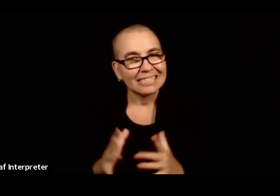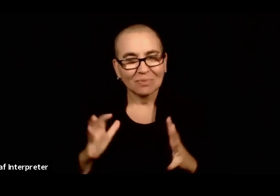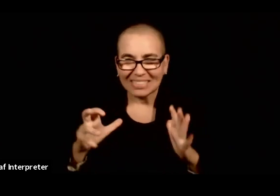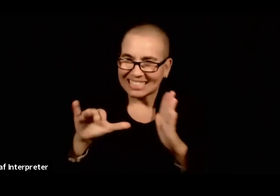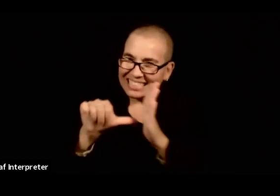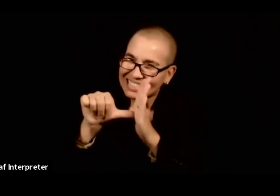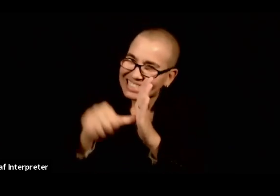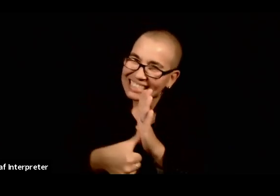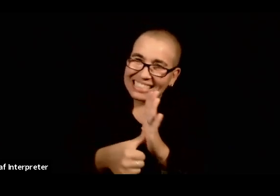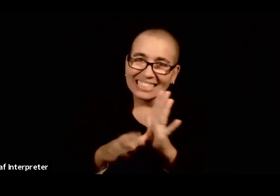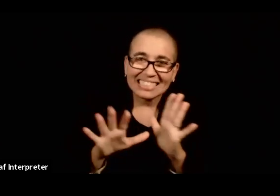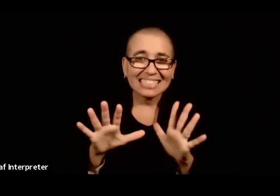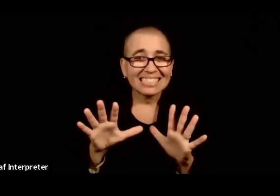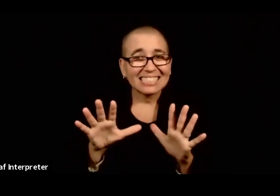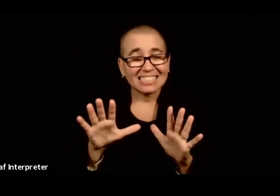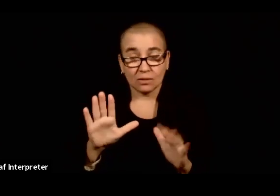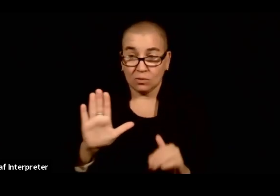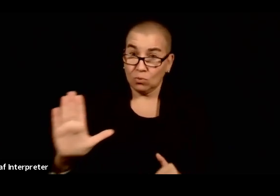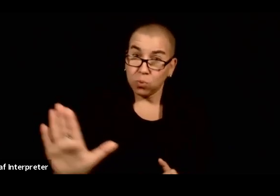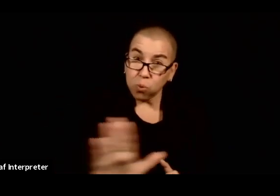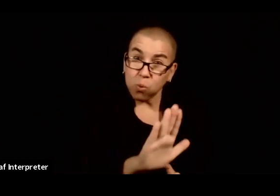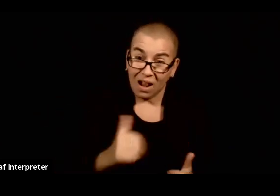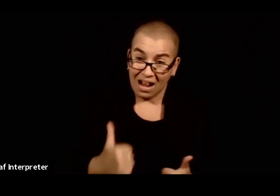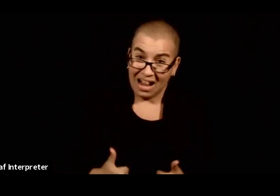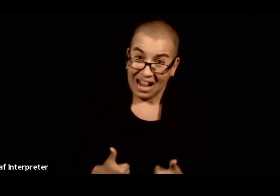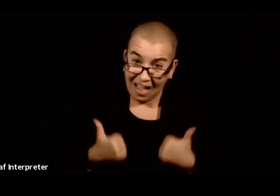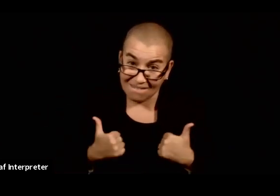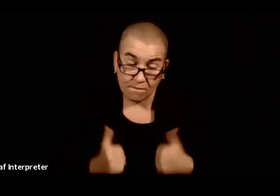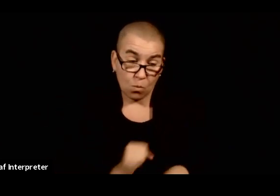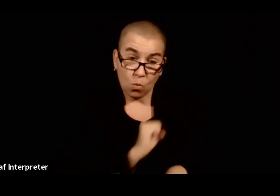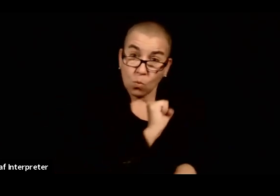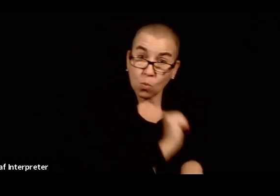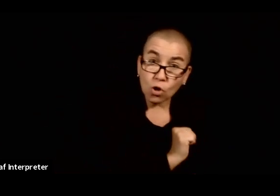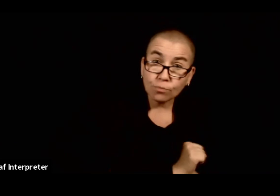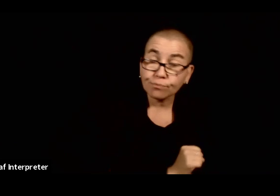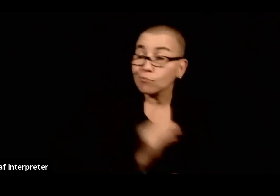you're thinking about how you engage during this time of COVID.